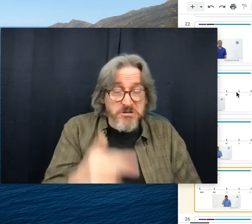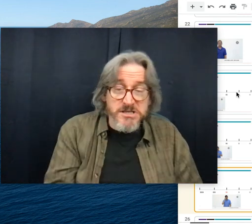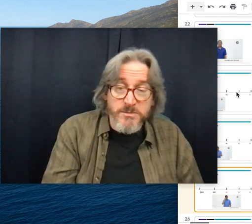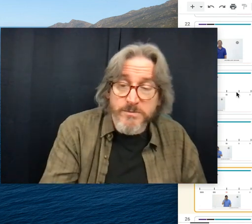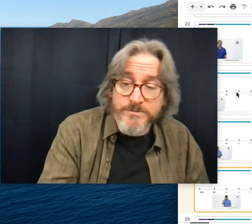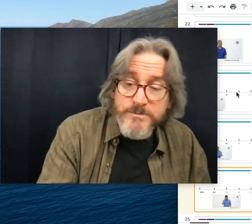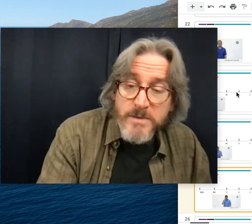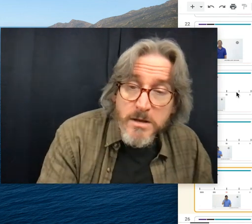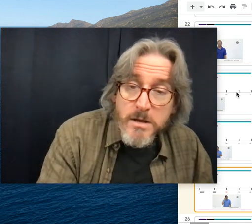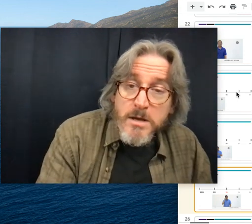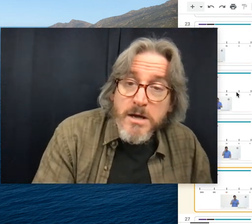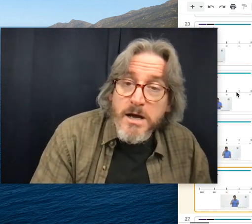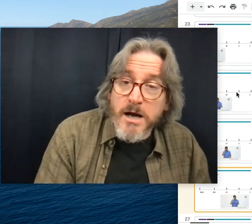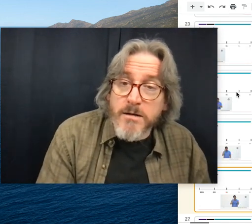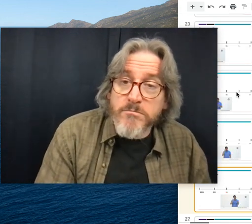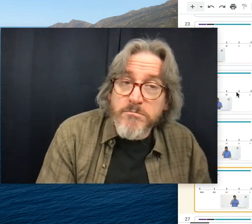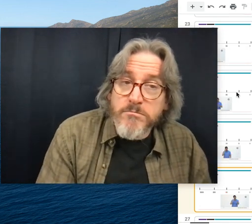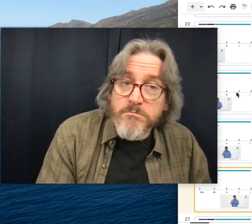Reasonable.